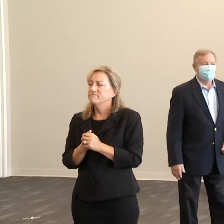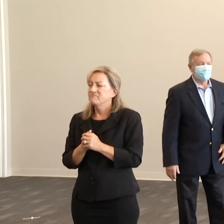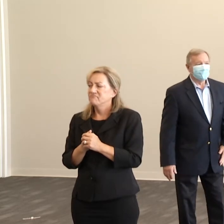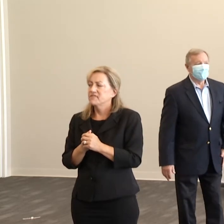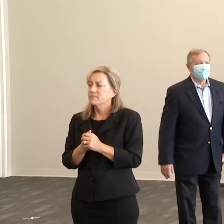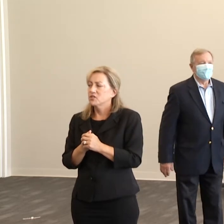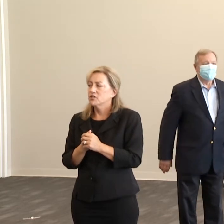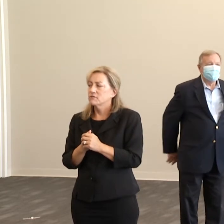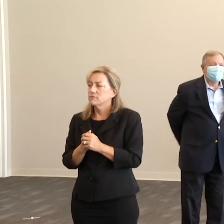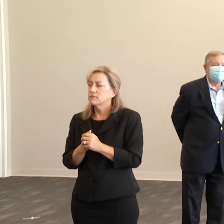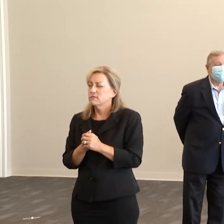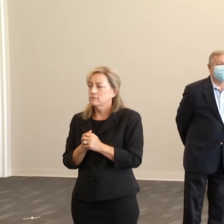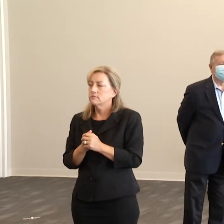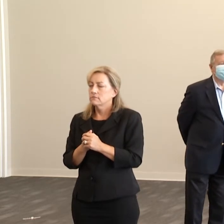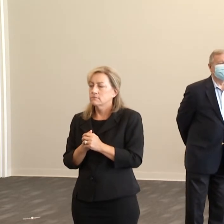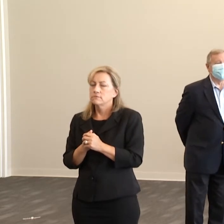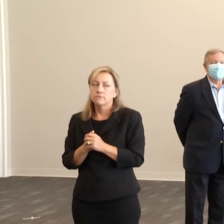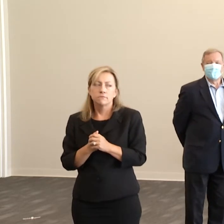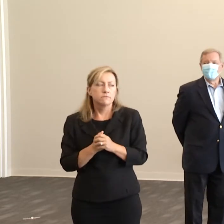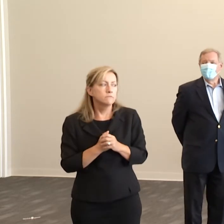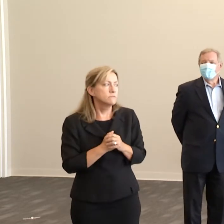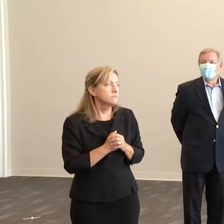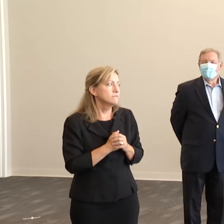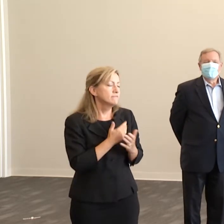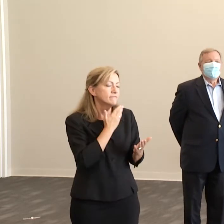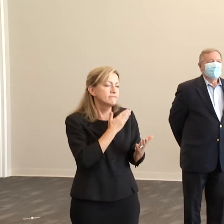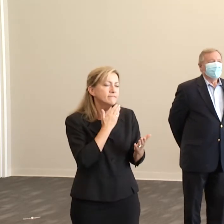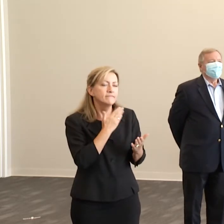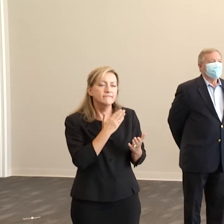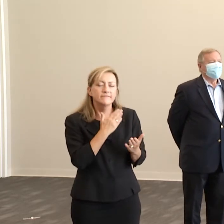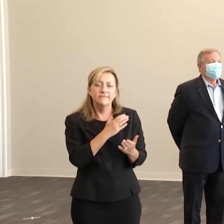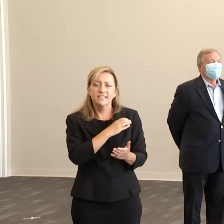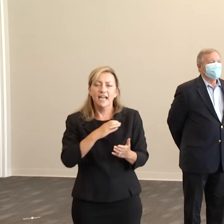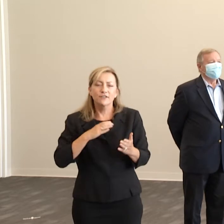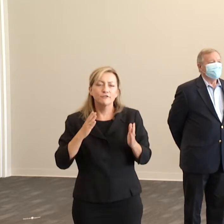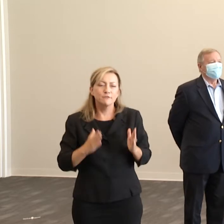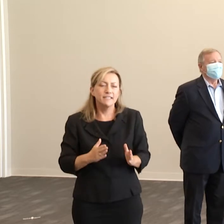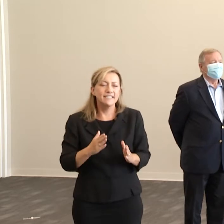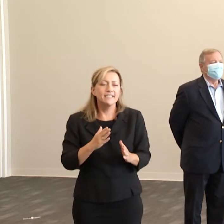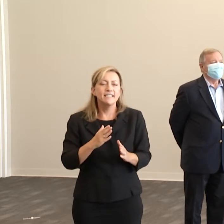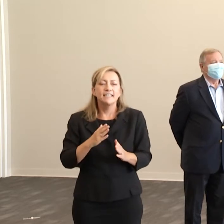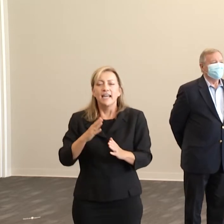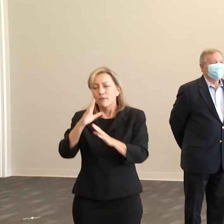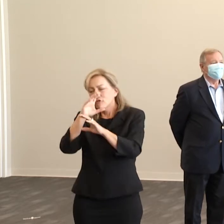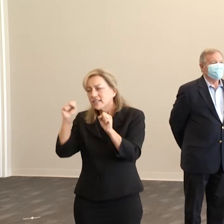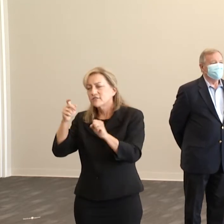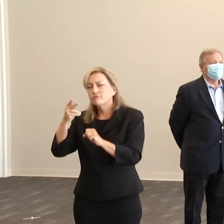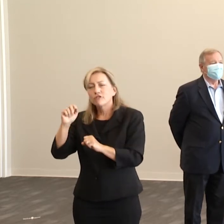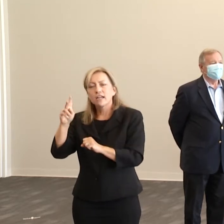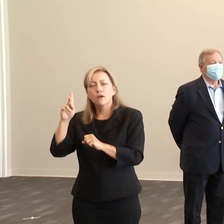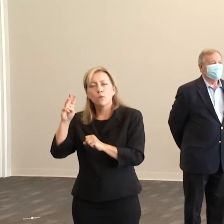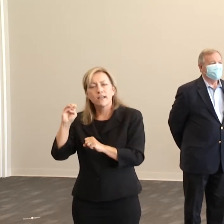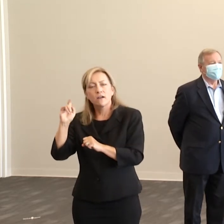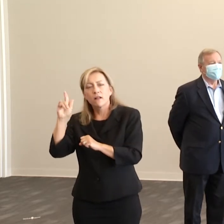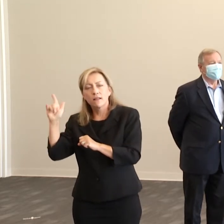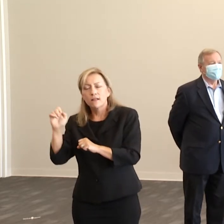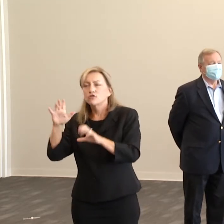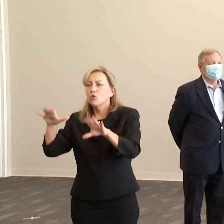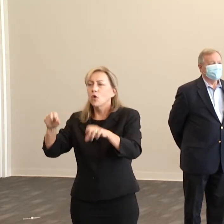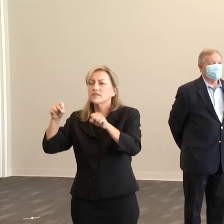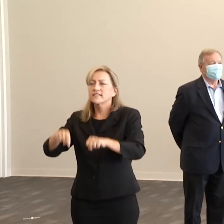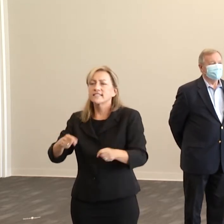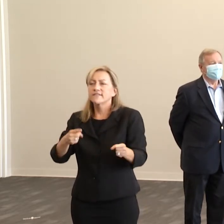Thank you, Congressman Rush. Thank you, President Preckwinkle, for hosting this event. And lest we forget, thank you to all of our postal